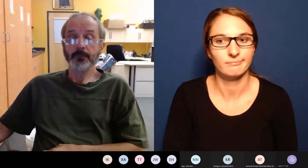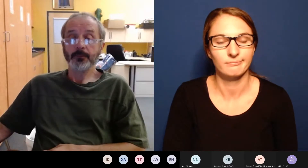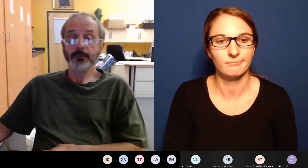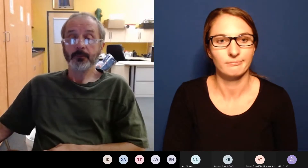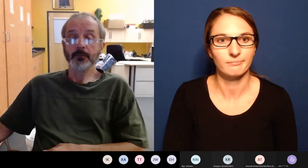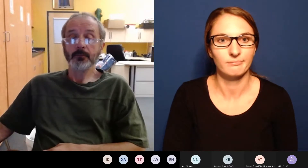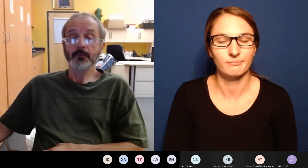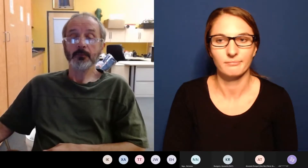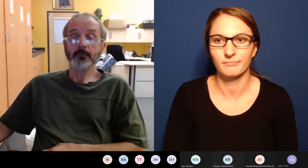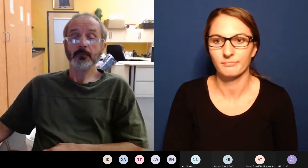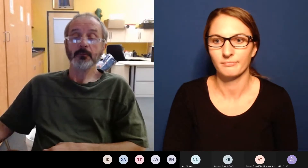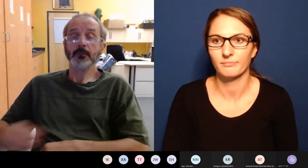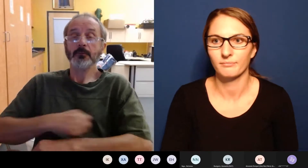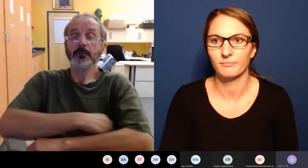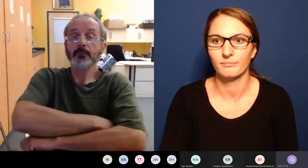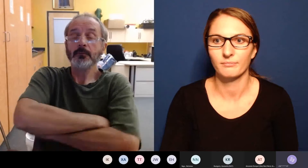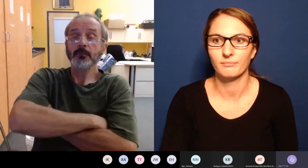thought.